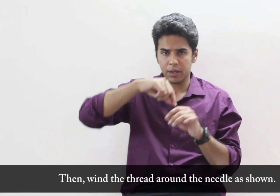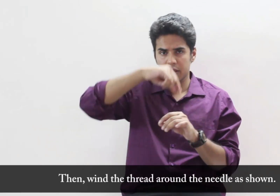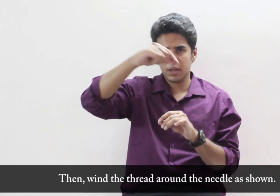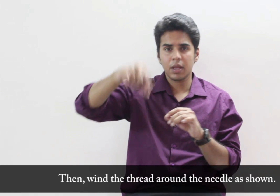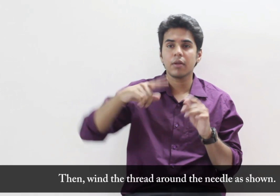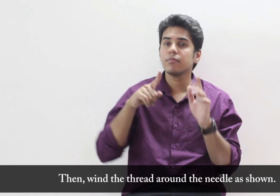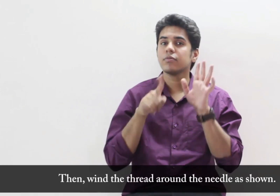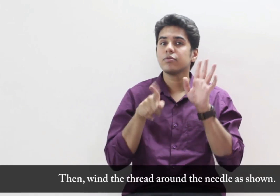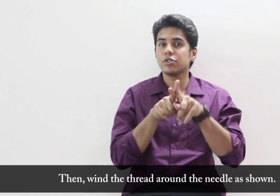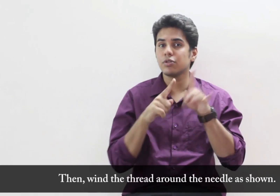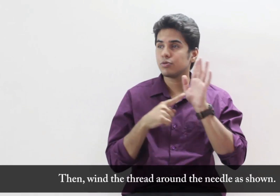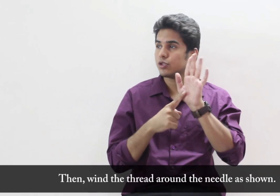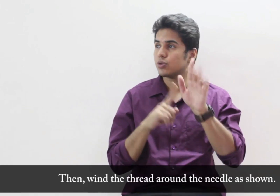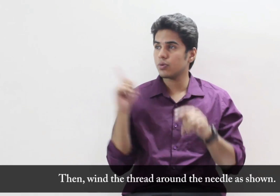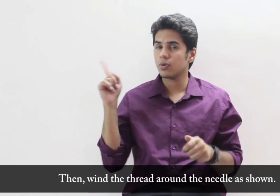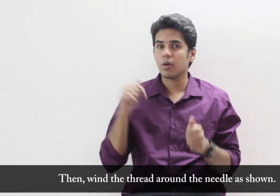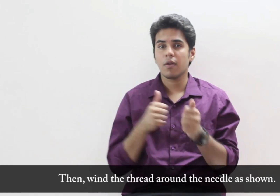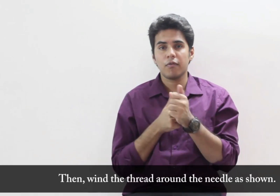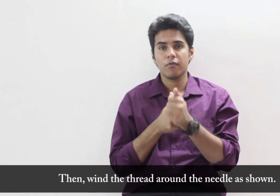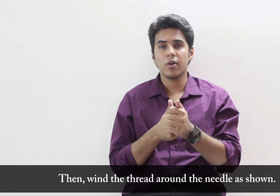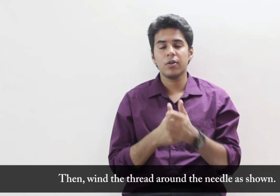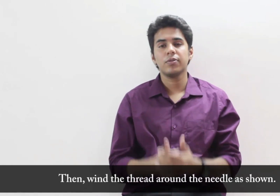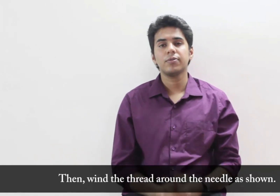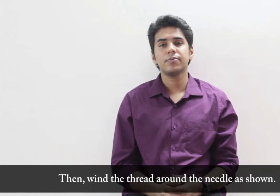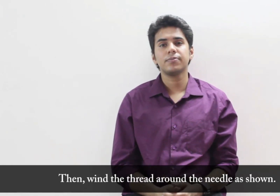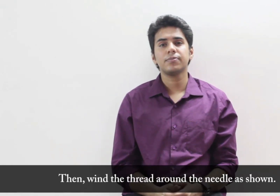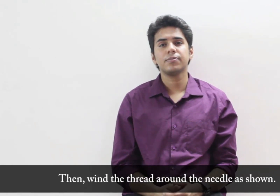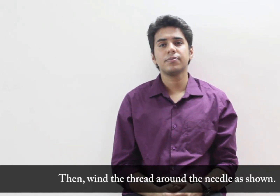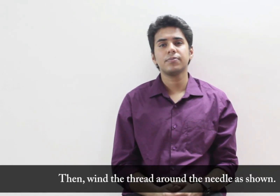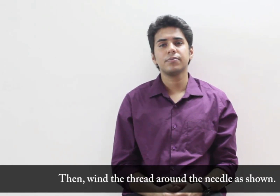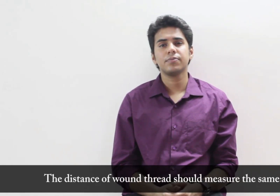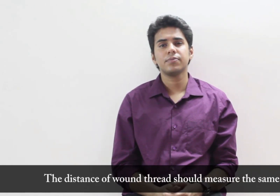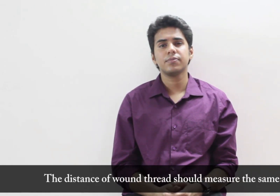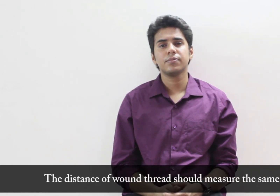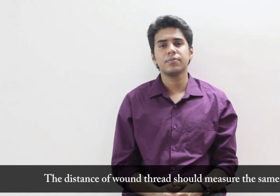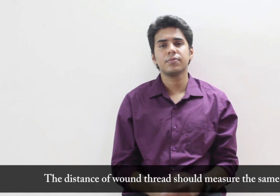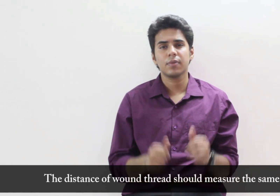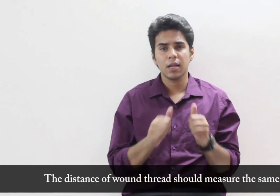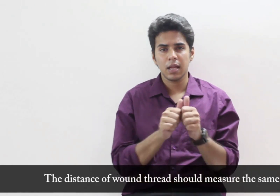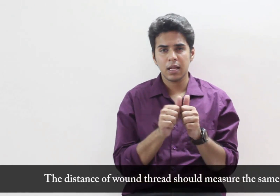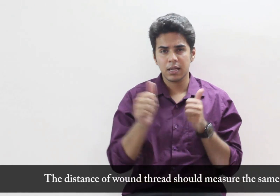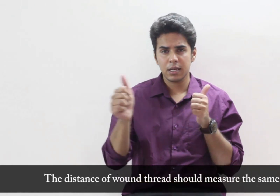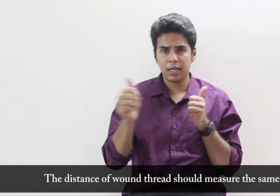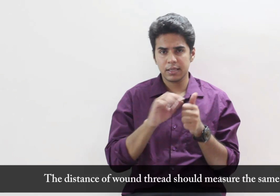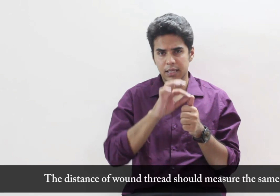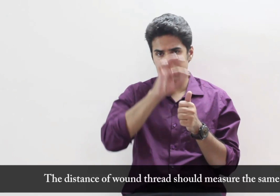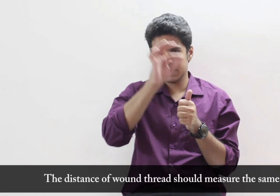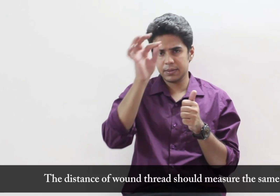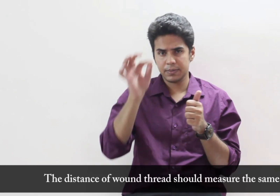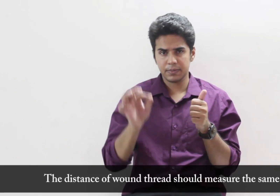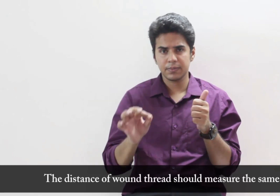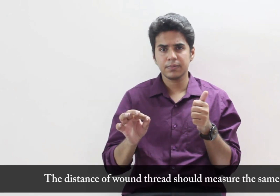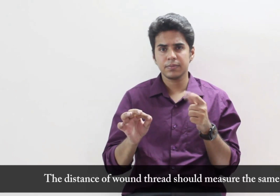Then wind the thread around the needle as shown. The distance of wound thread should measure the